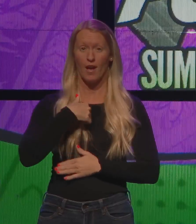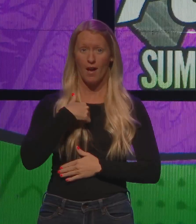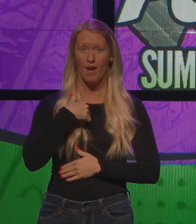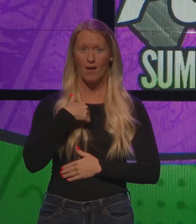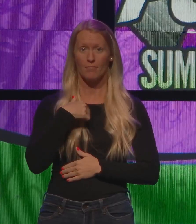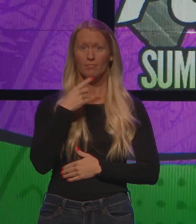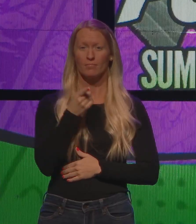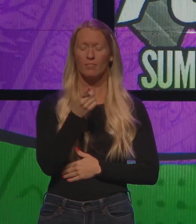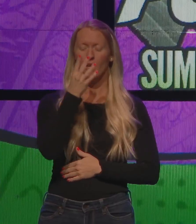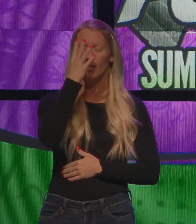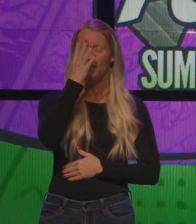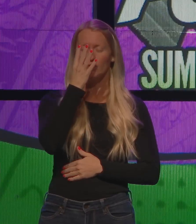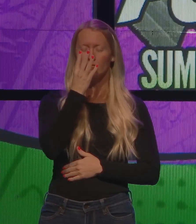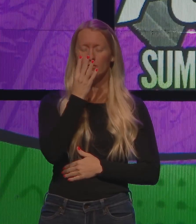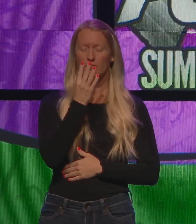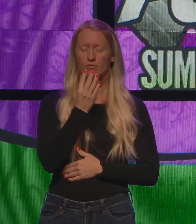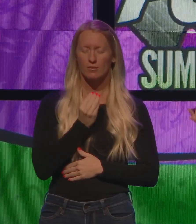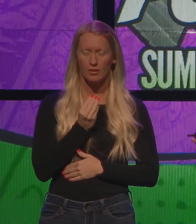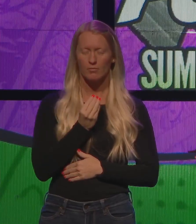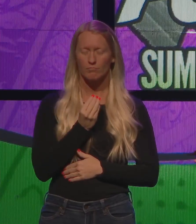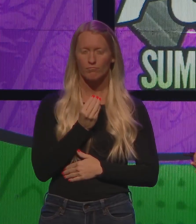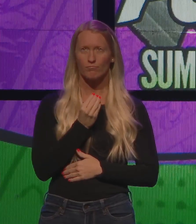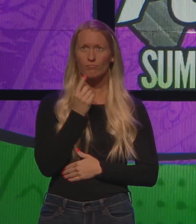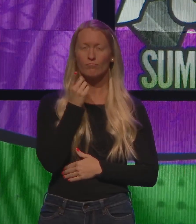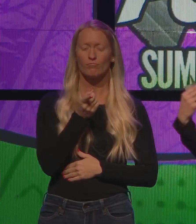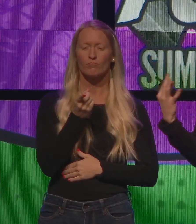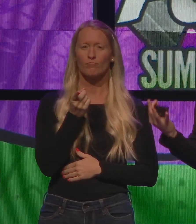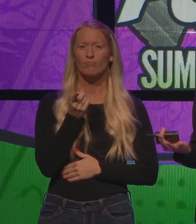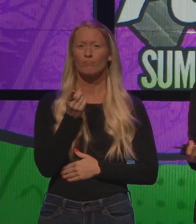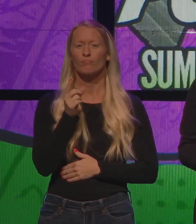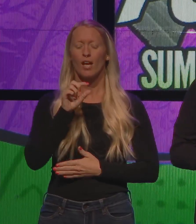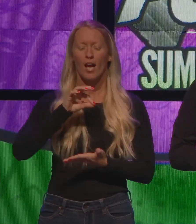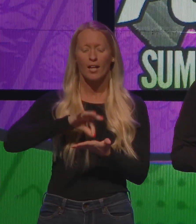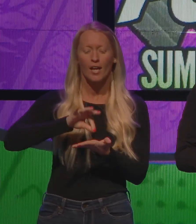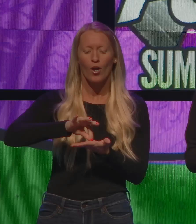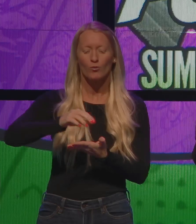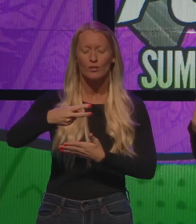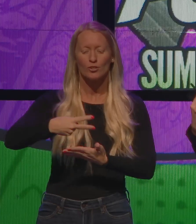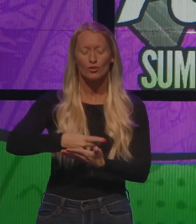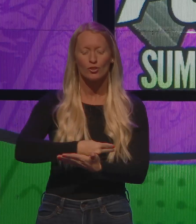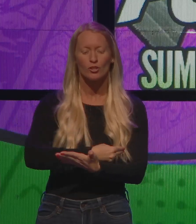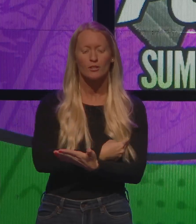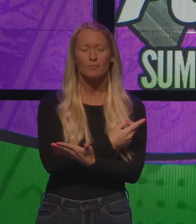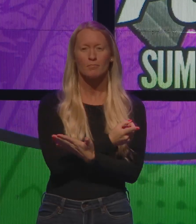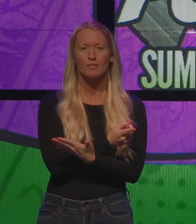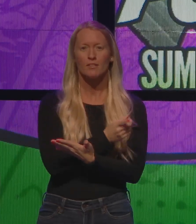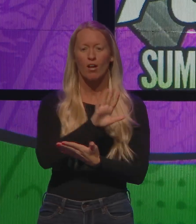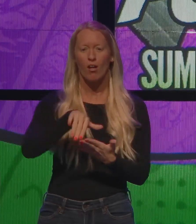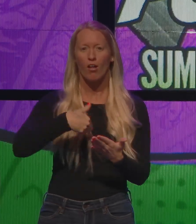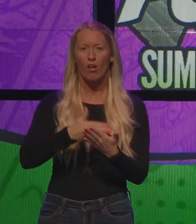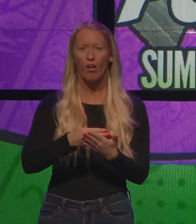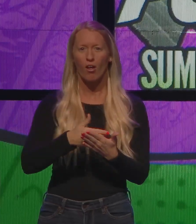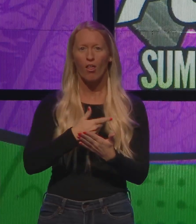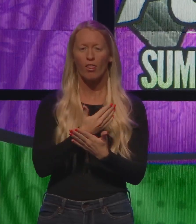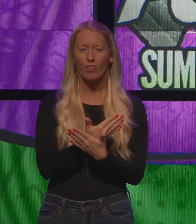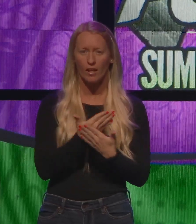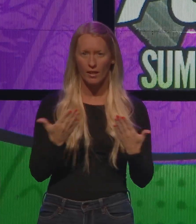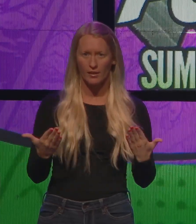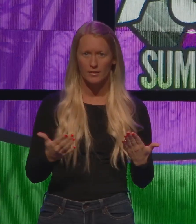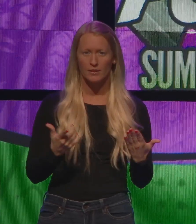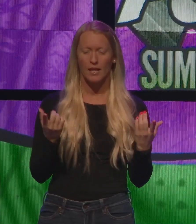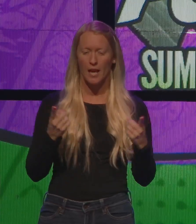my deep slumber, counting sheep, all the things that will happen when something stirs me